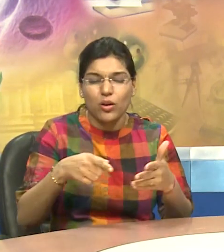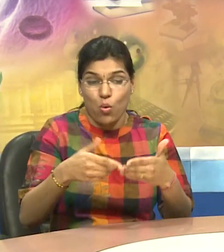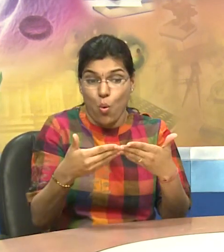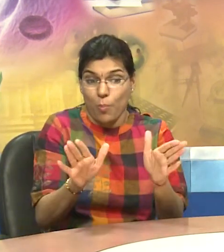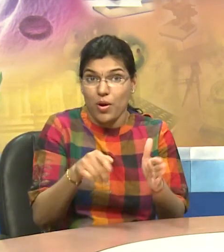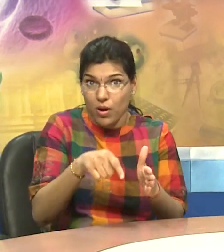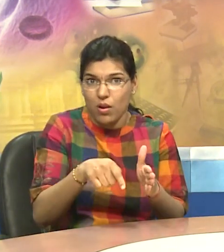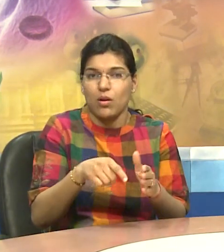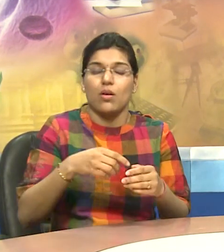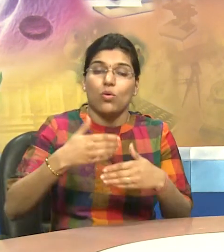car